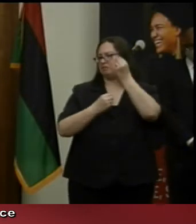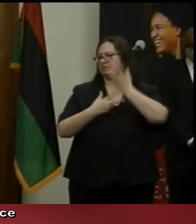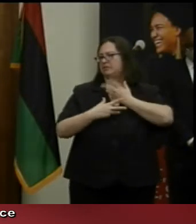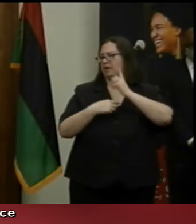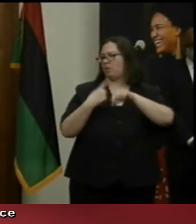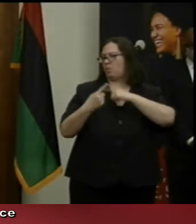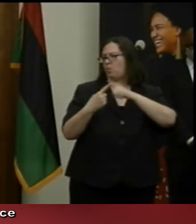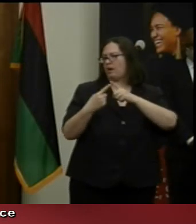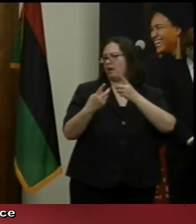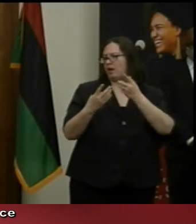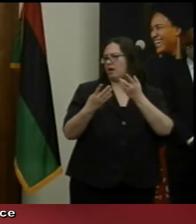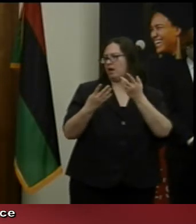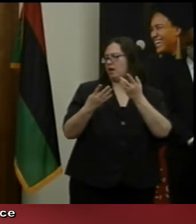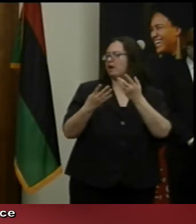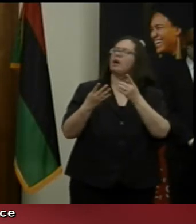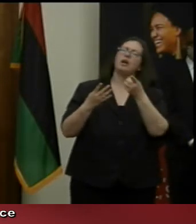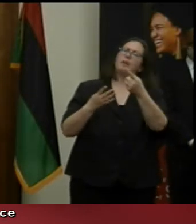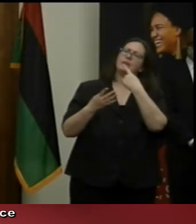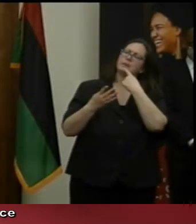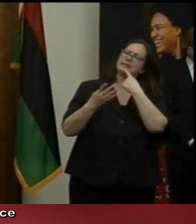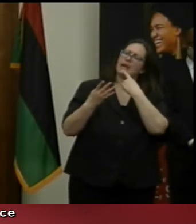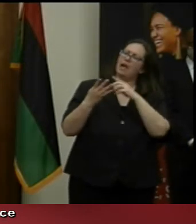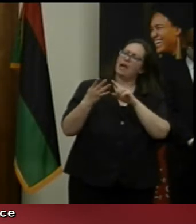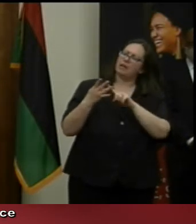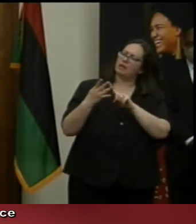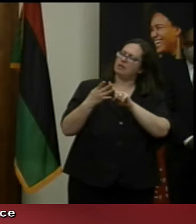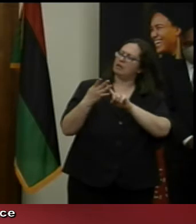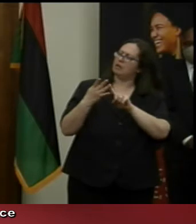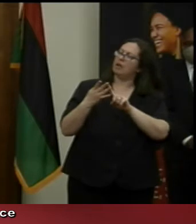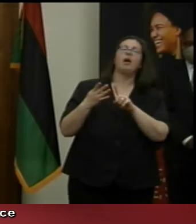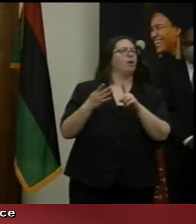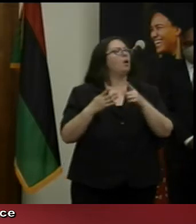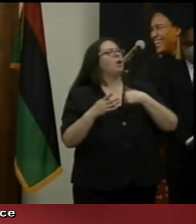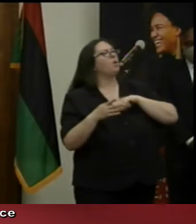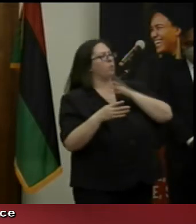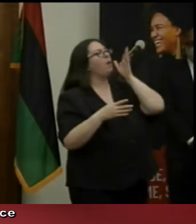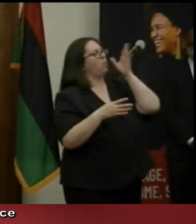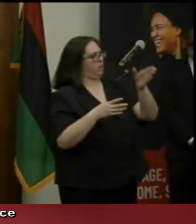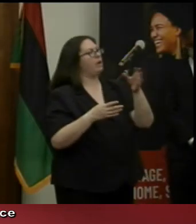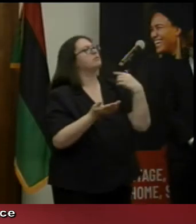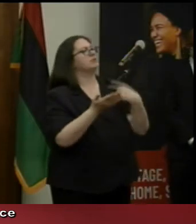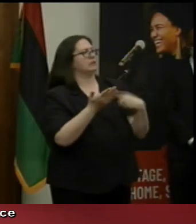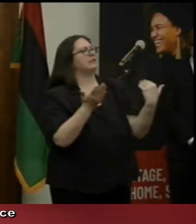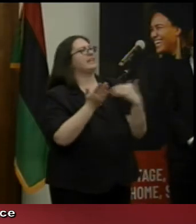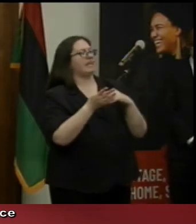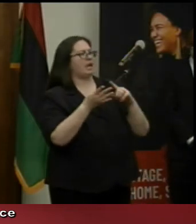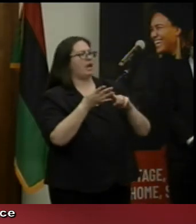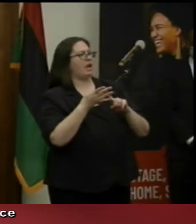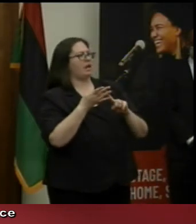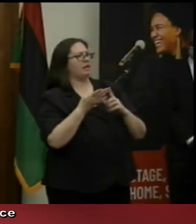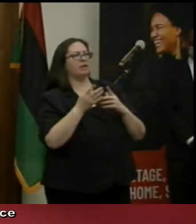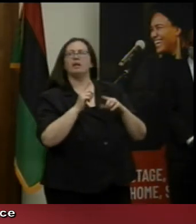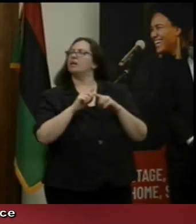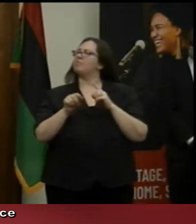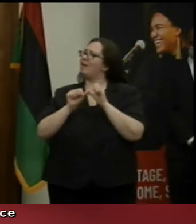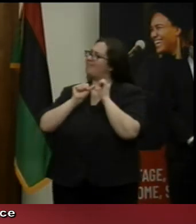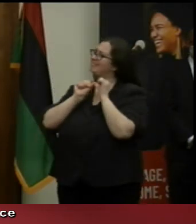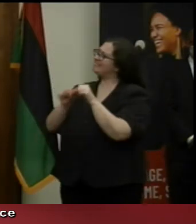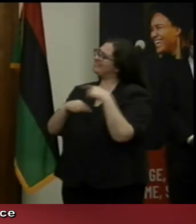by mid-May. Well, we will revisit it by mid-May, but we'll continue to